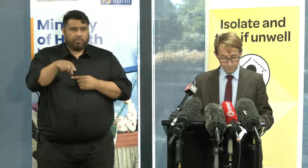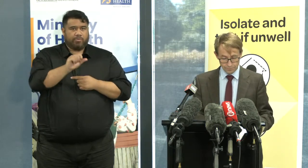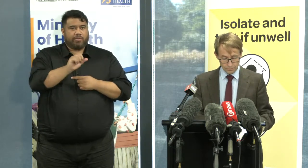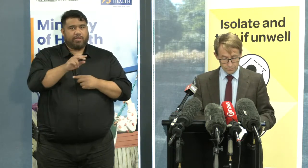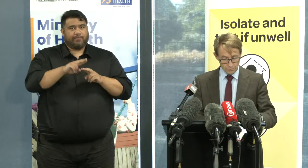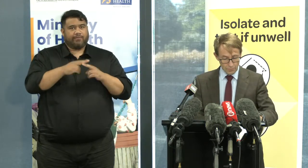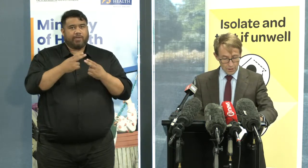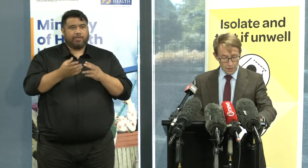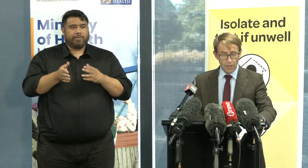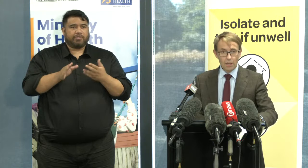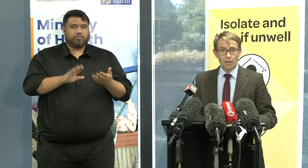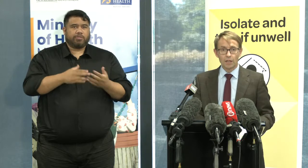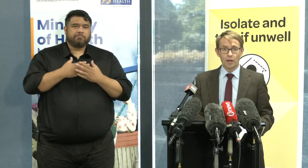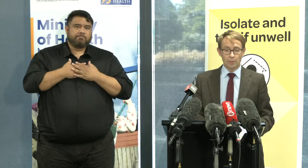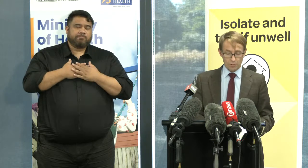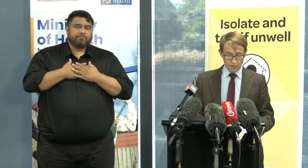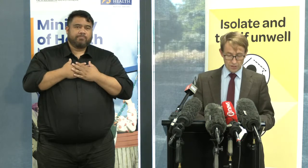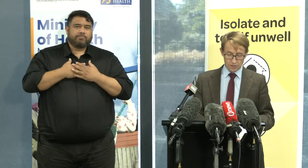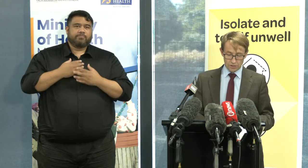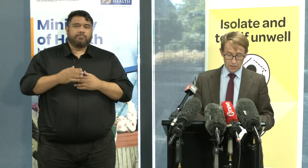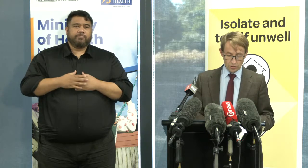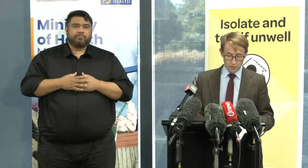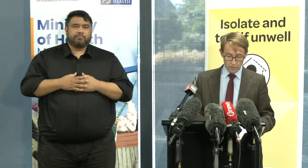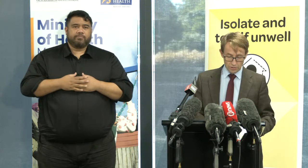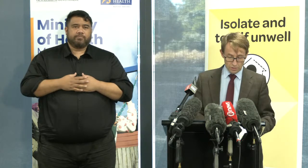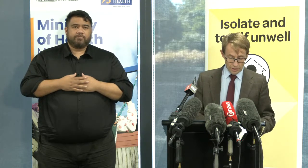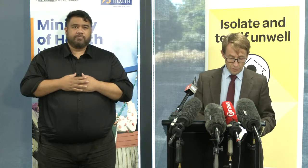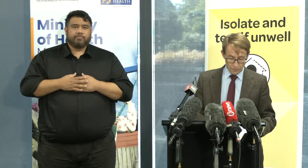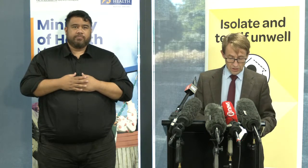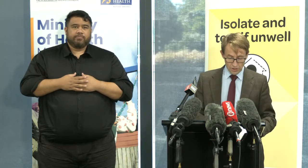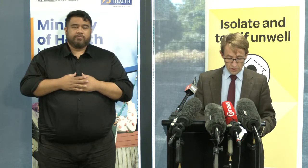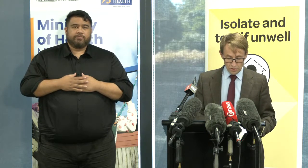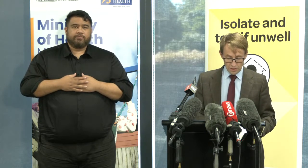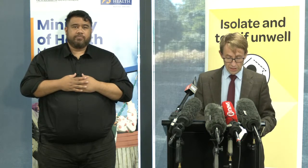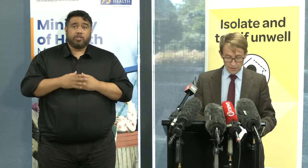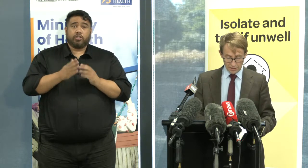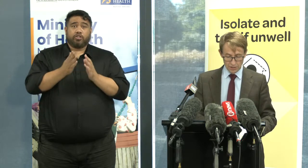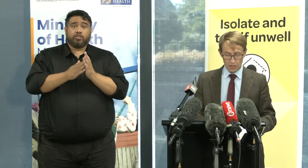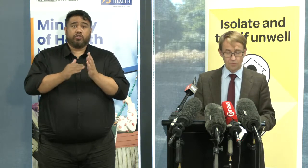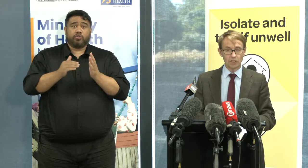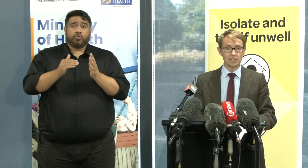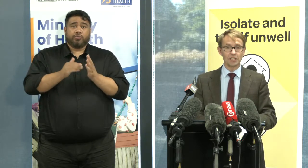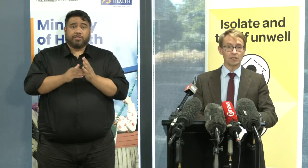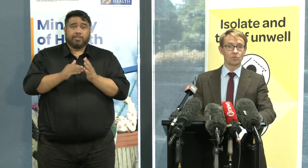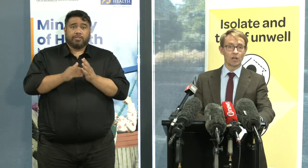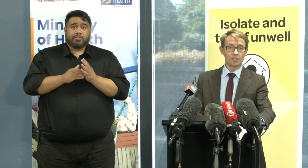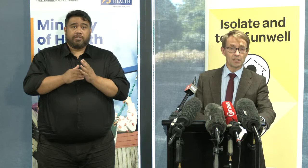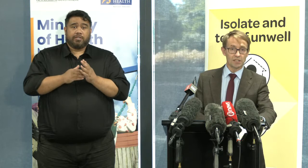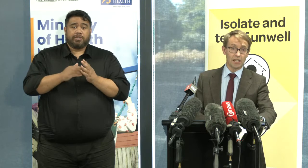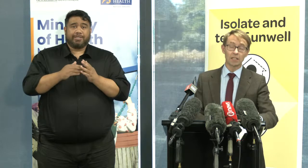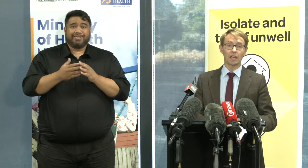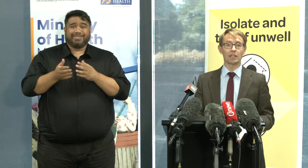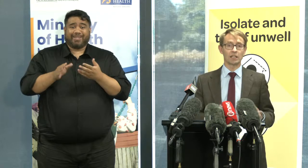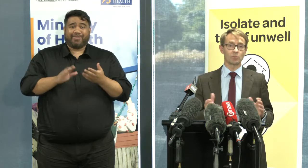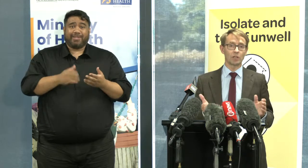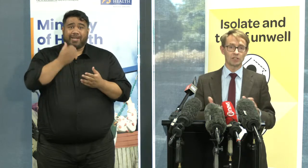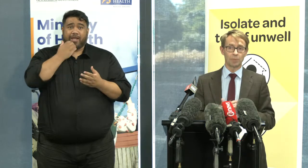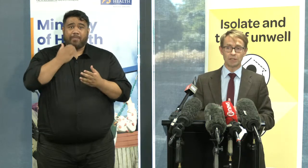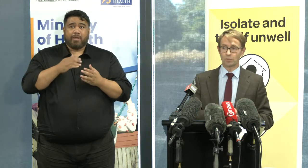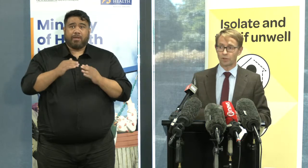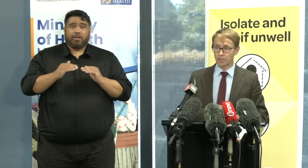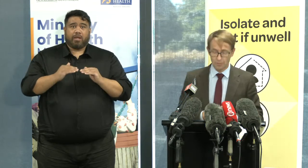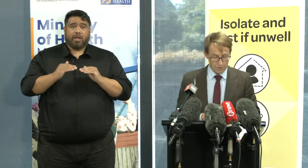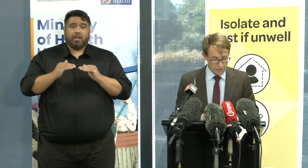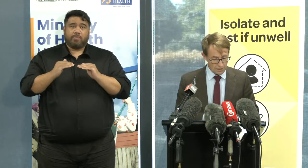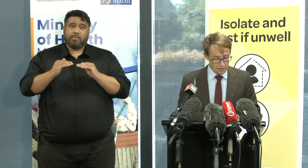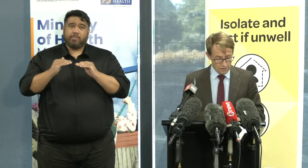passed. Now, number of deaths in New Zealand linked to COVID-19 is rising, sadly, and as we